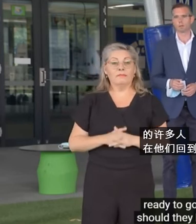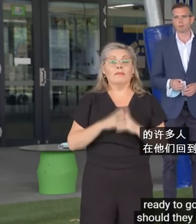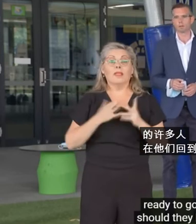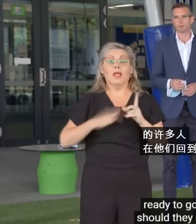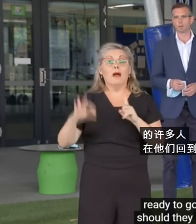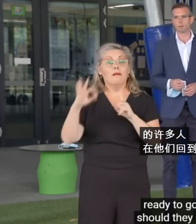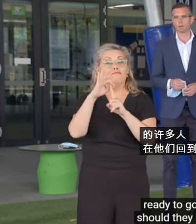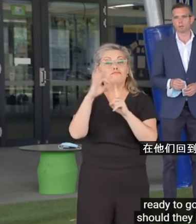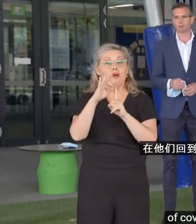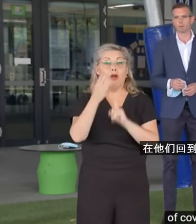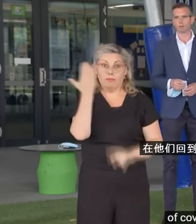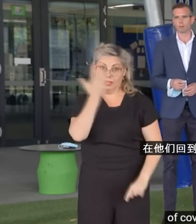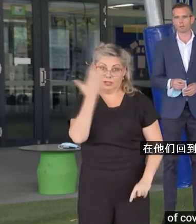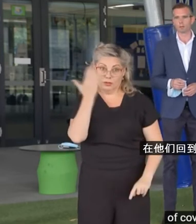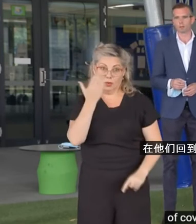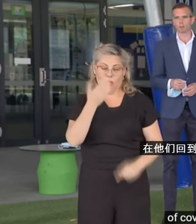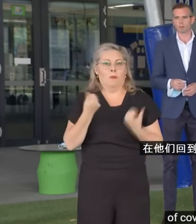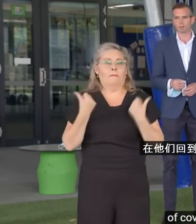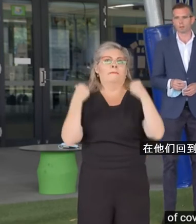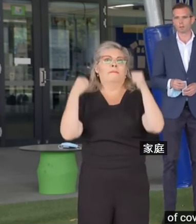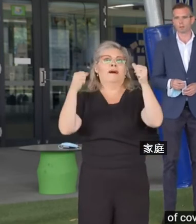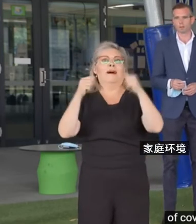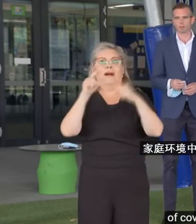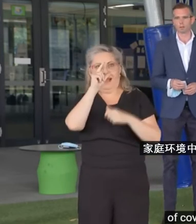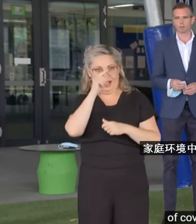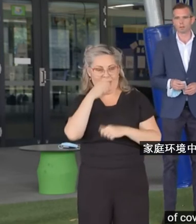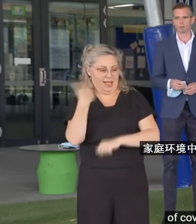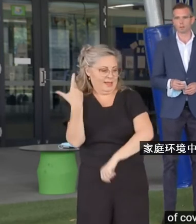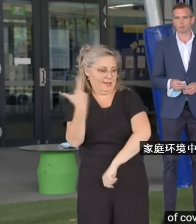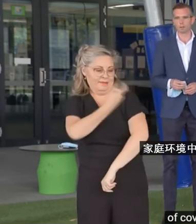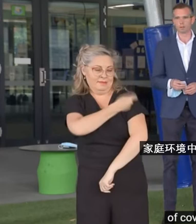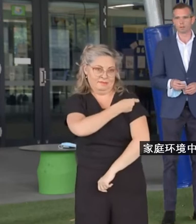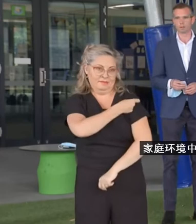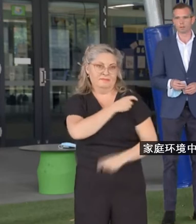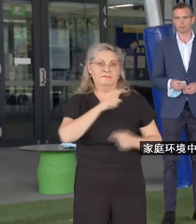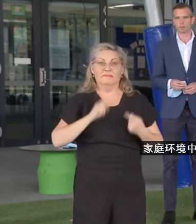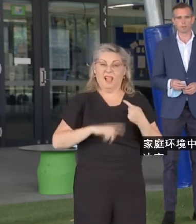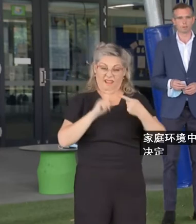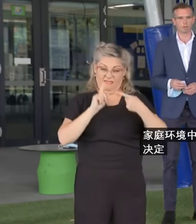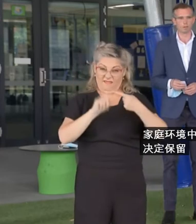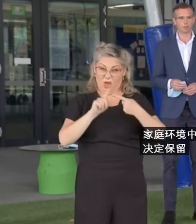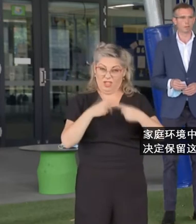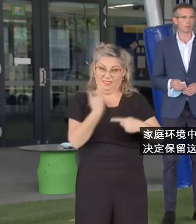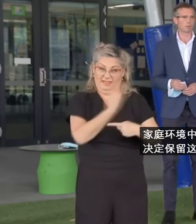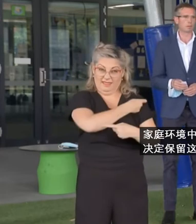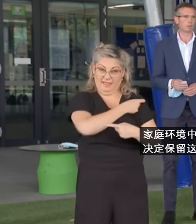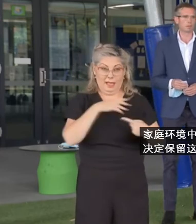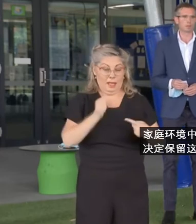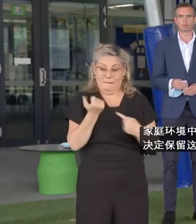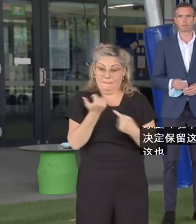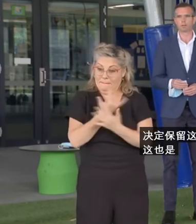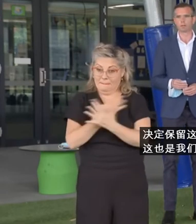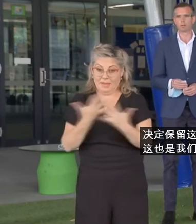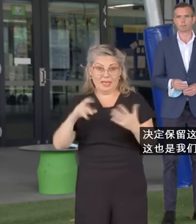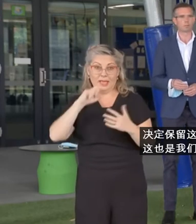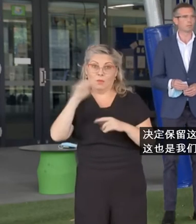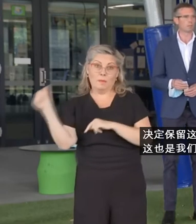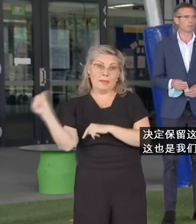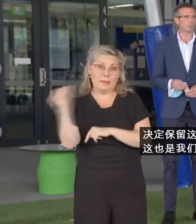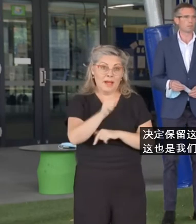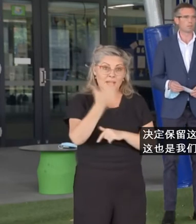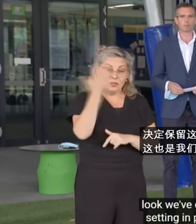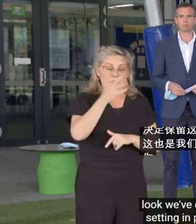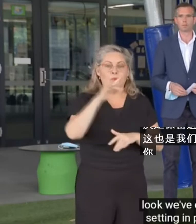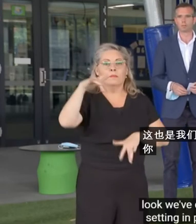vaccinated by the time they go back to school, but masks aren't mandatory for students in primary settings. Why? Look, we've decided to keep that setting in place, which again is